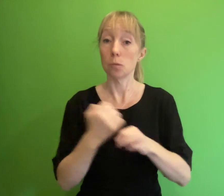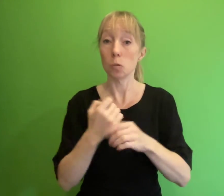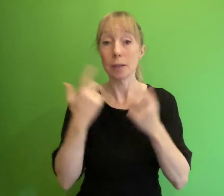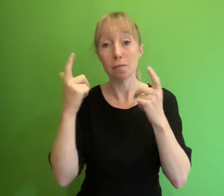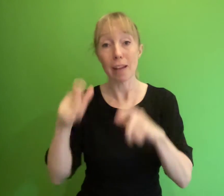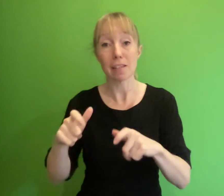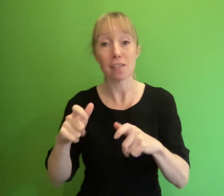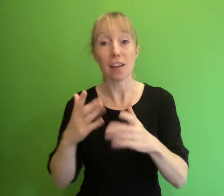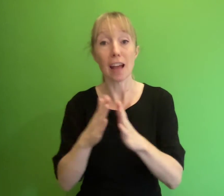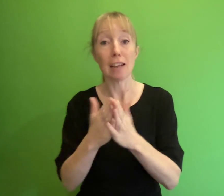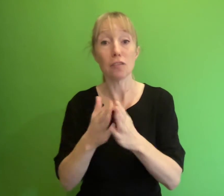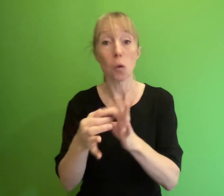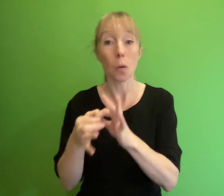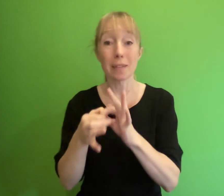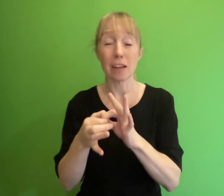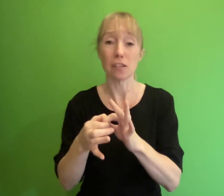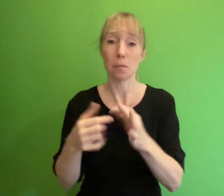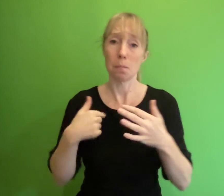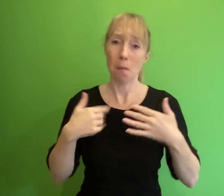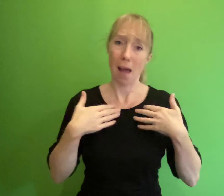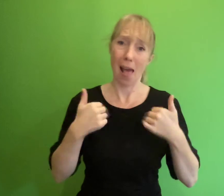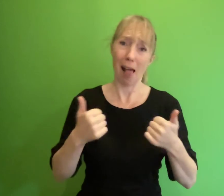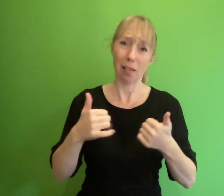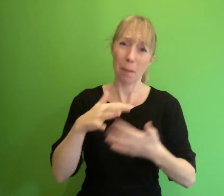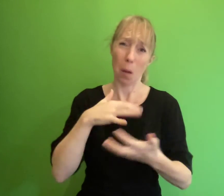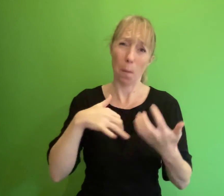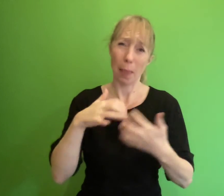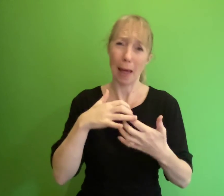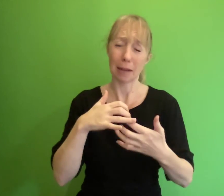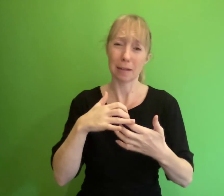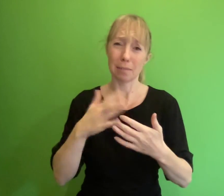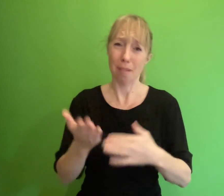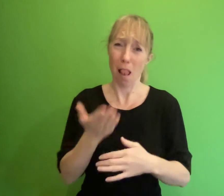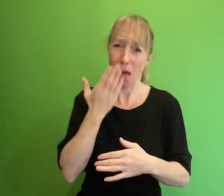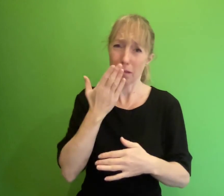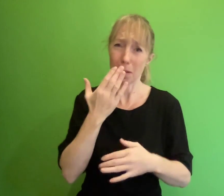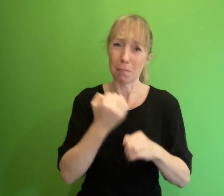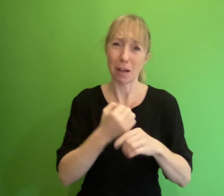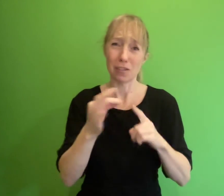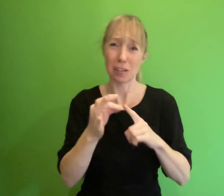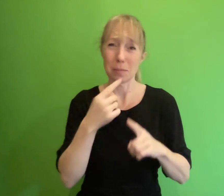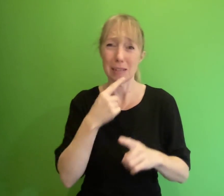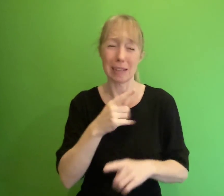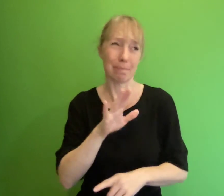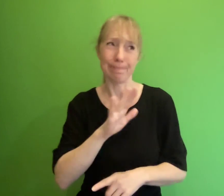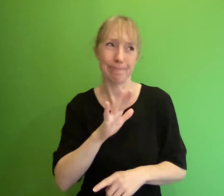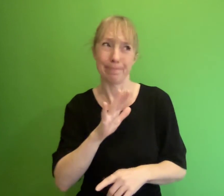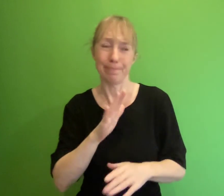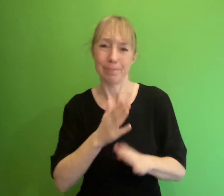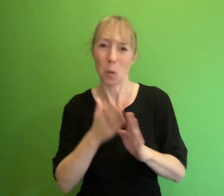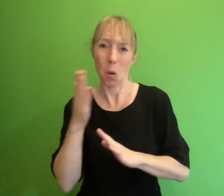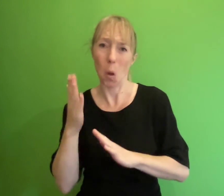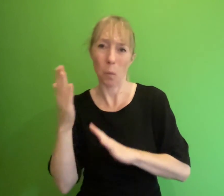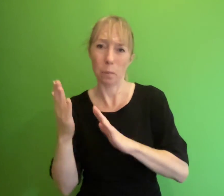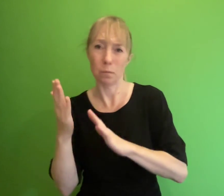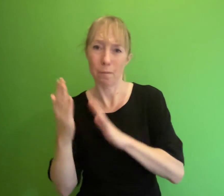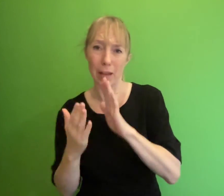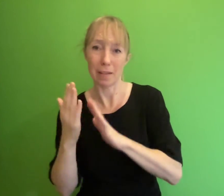My health is complex, and at the last minute my GP advised me not to attend in person. The literary manager was brilliant. She